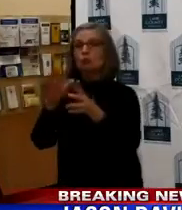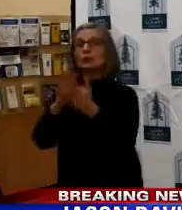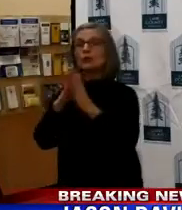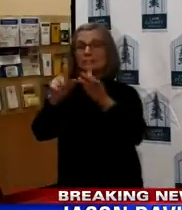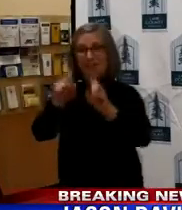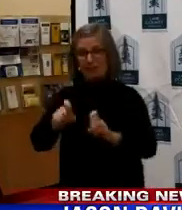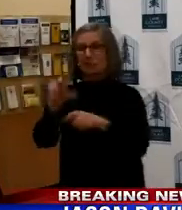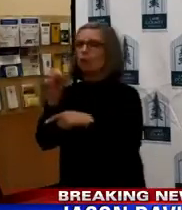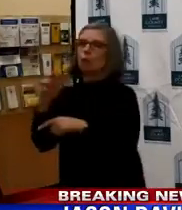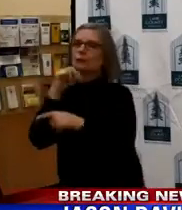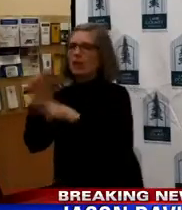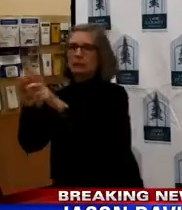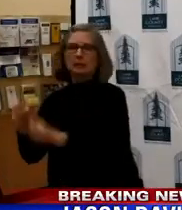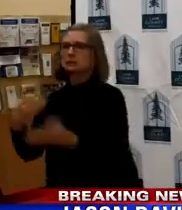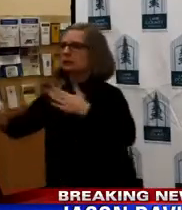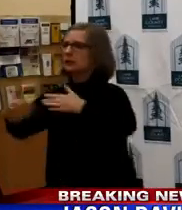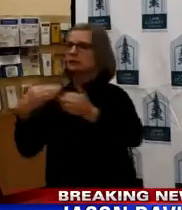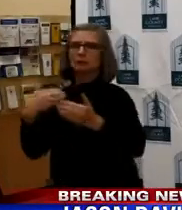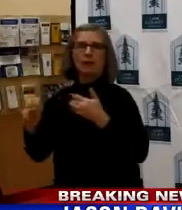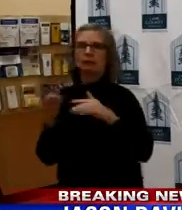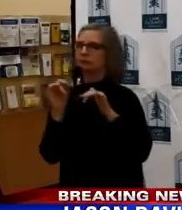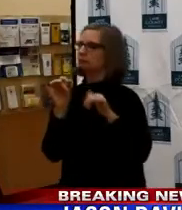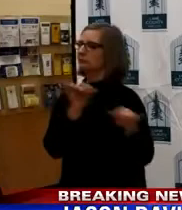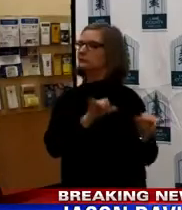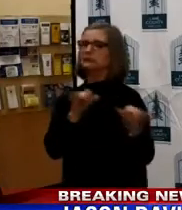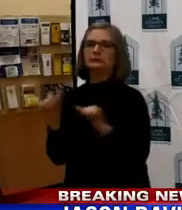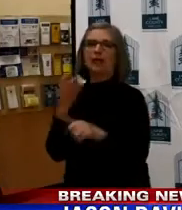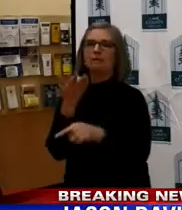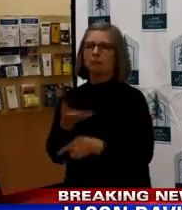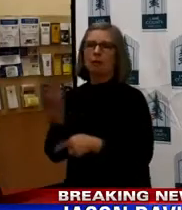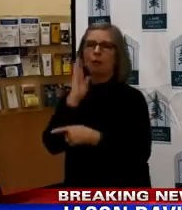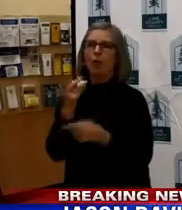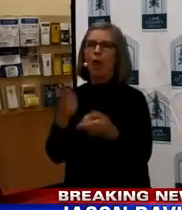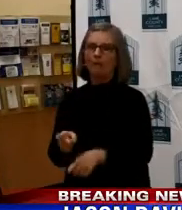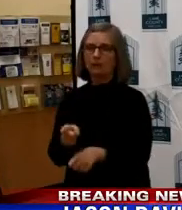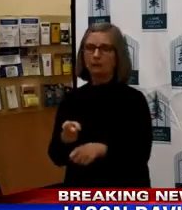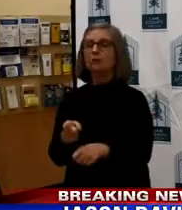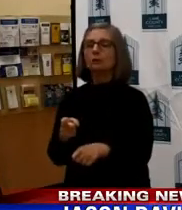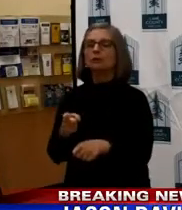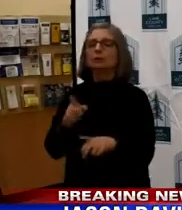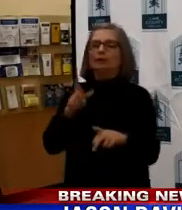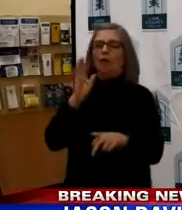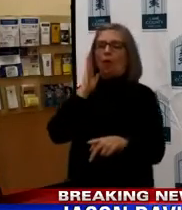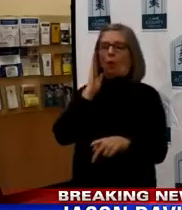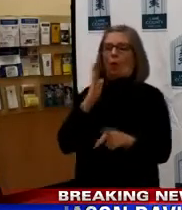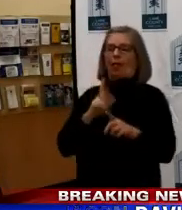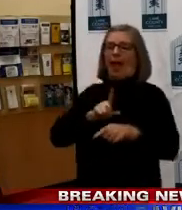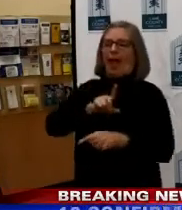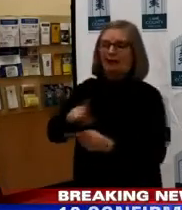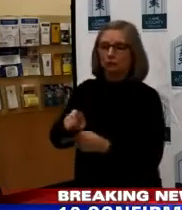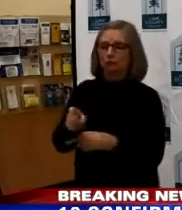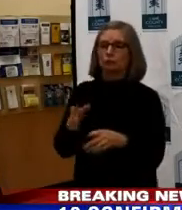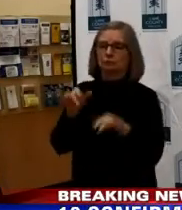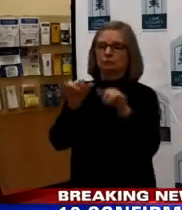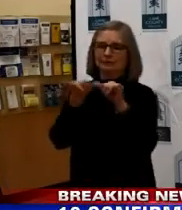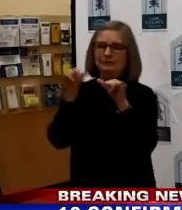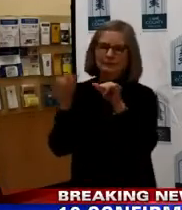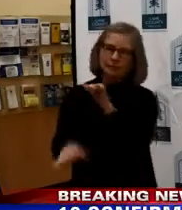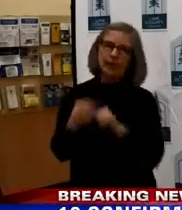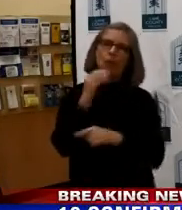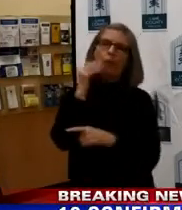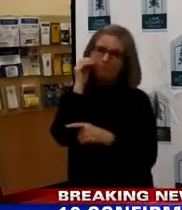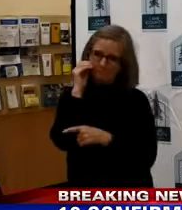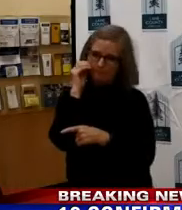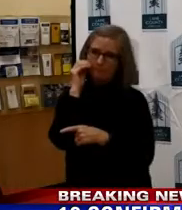and you're going to be asked to separate yourself from other people in the event that you have COVID or any other number of respiratory illnesses, so you're not passing that